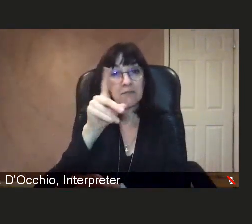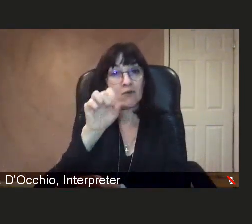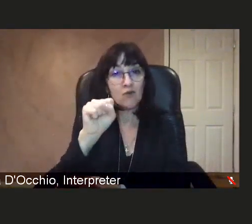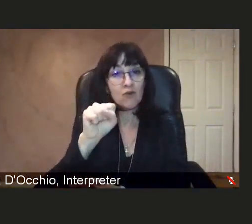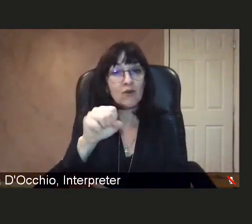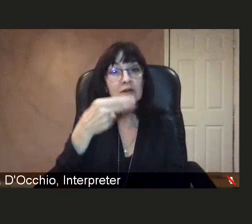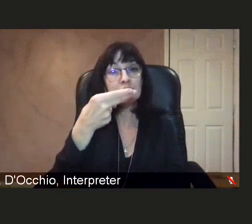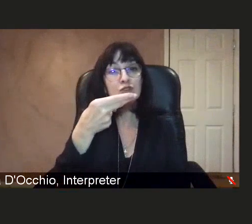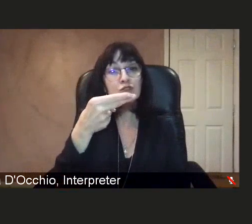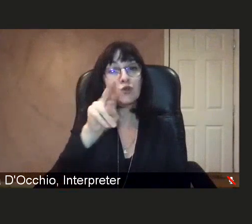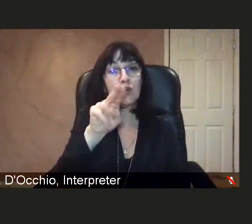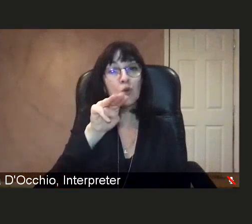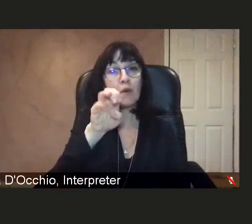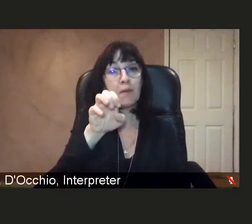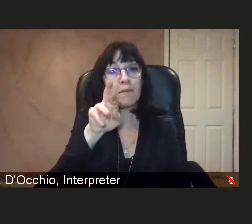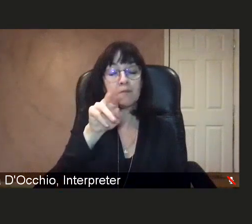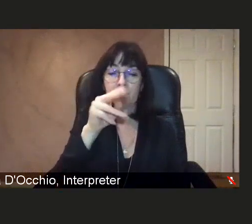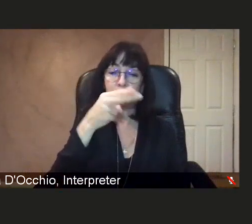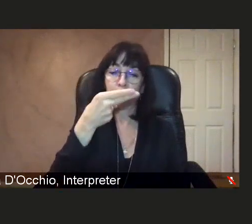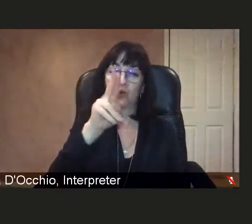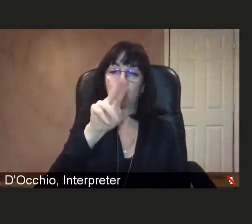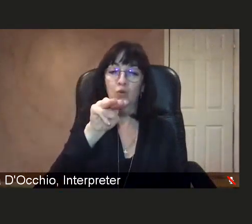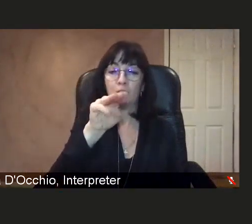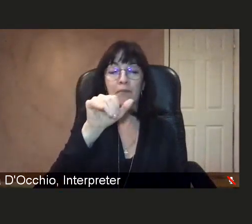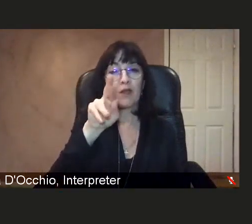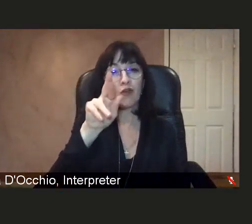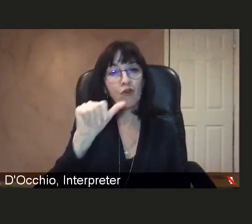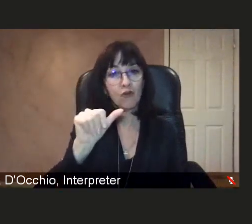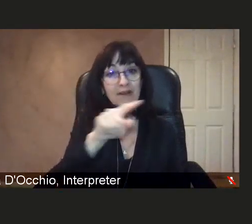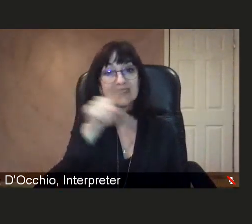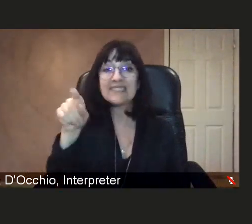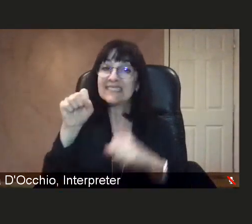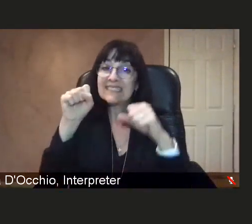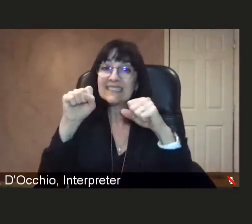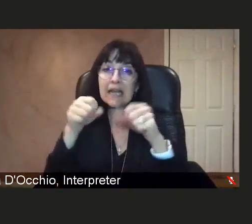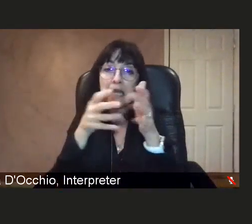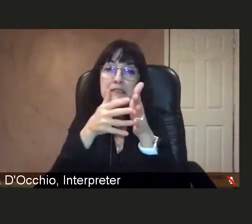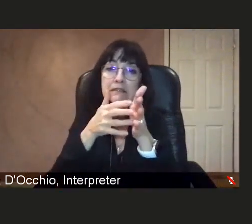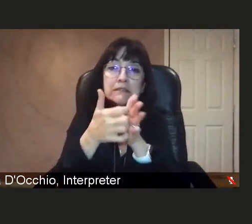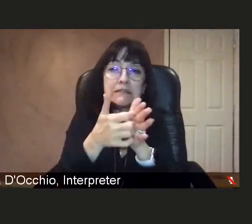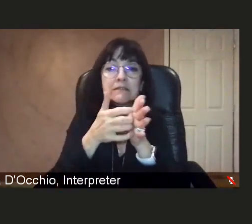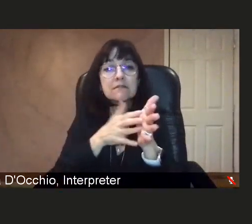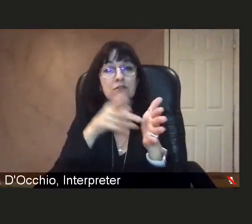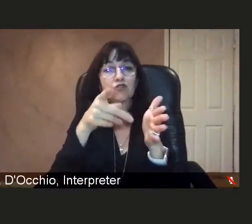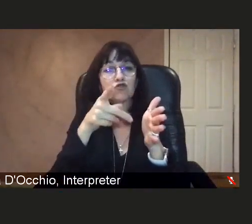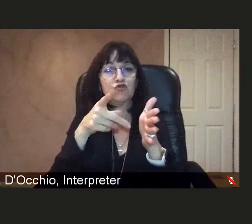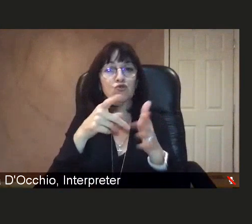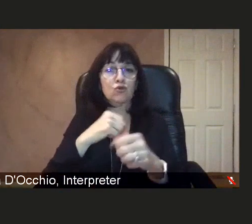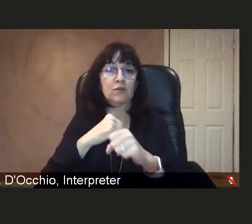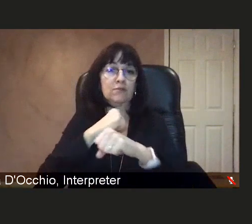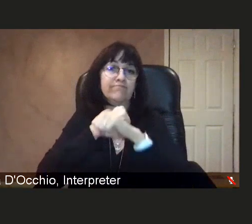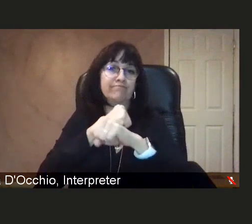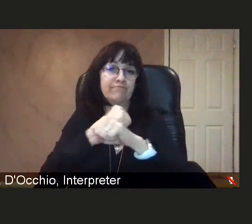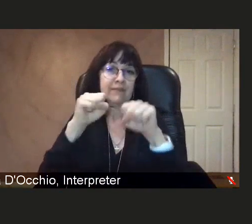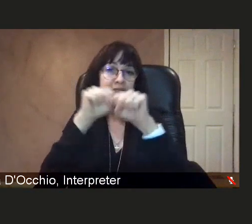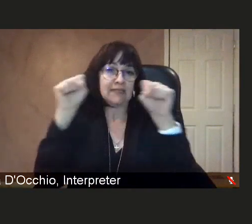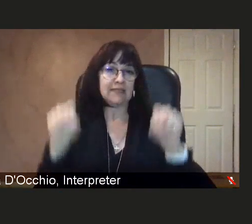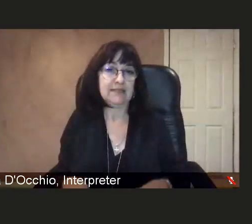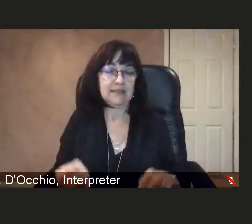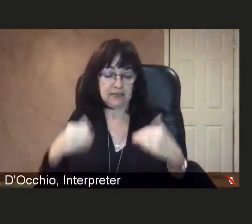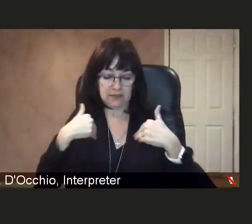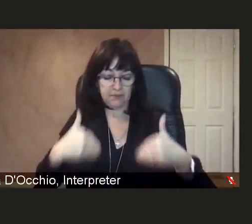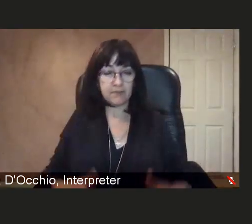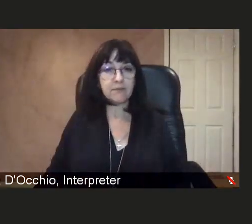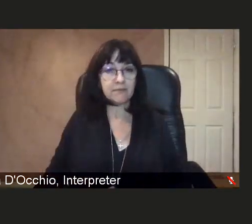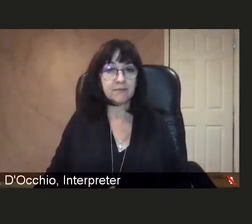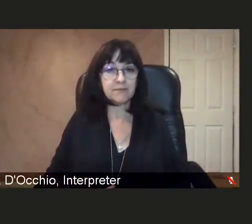those commercials, they can decrease your immune system. What's important about that is that it doesn't